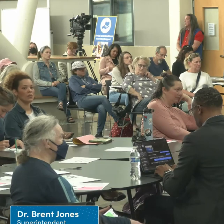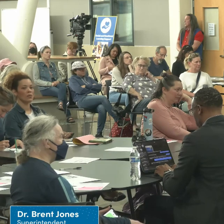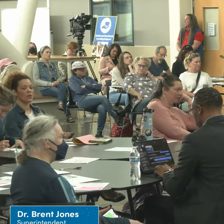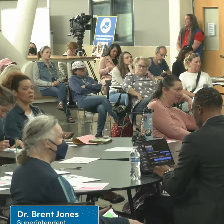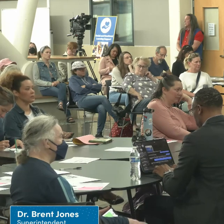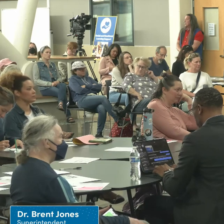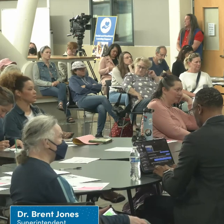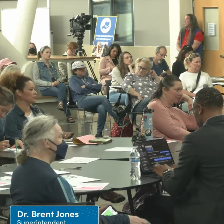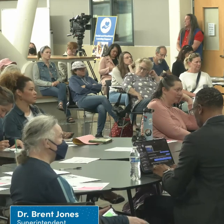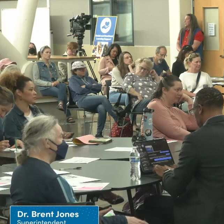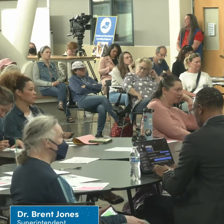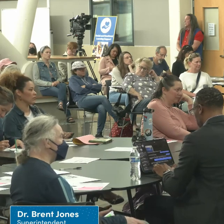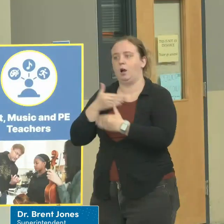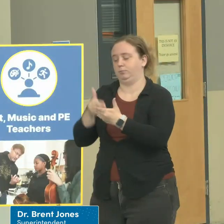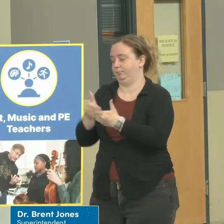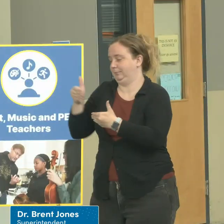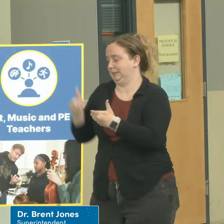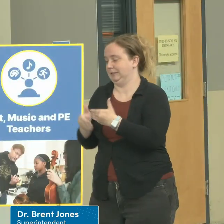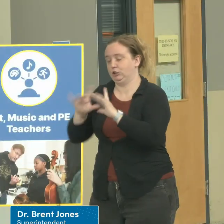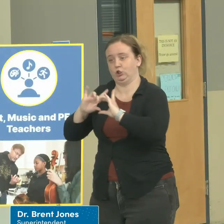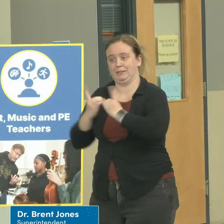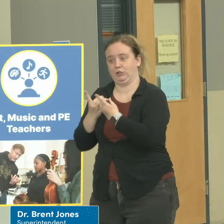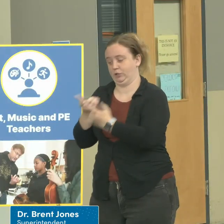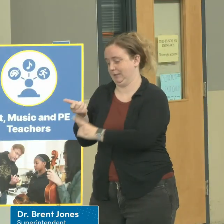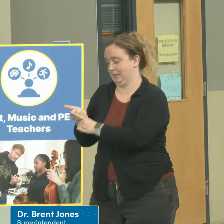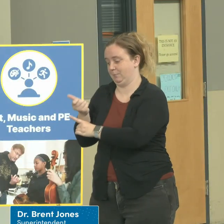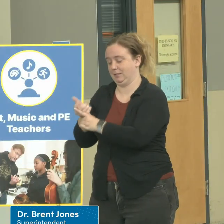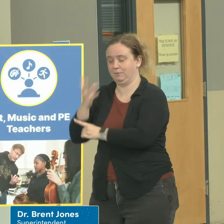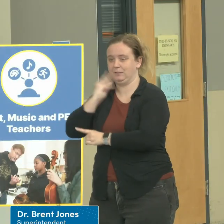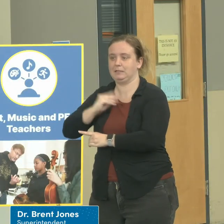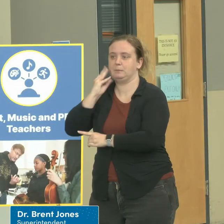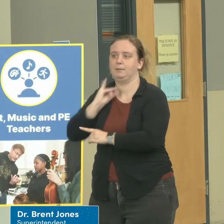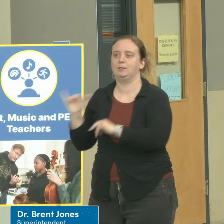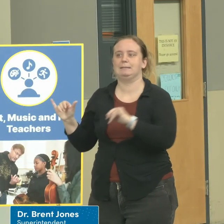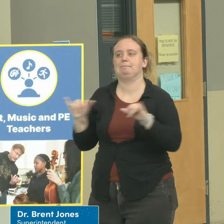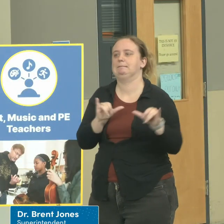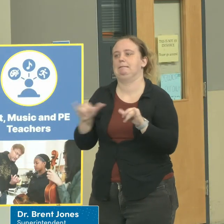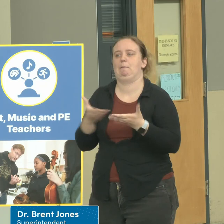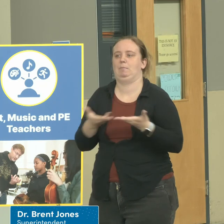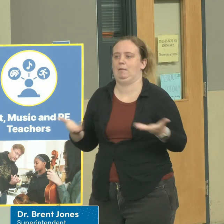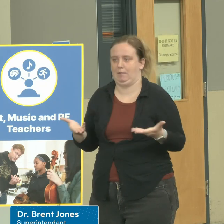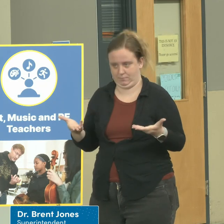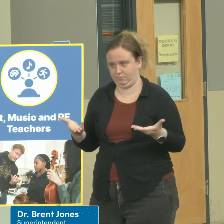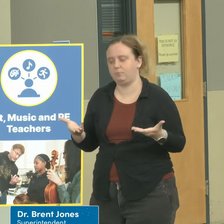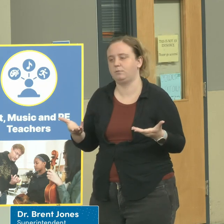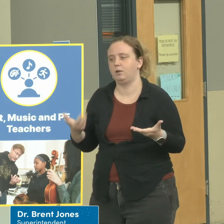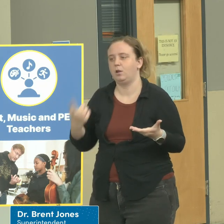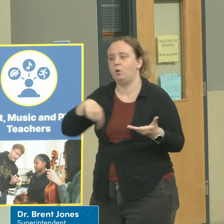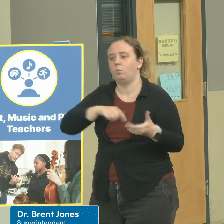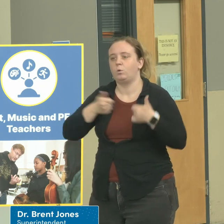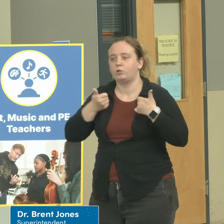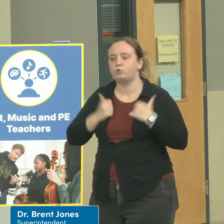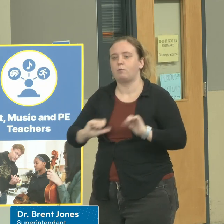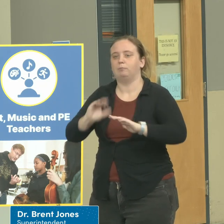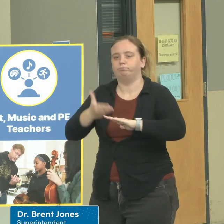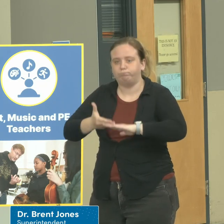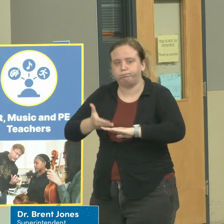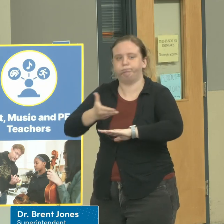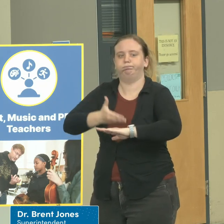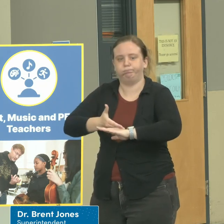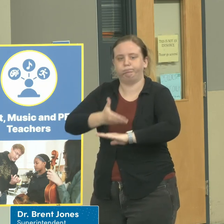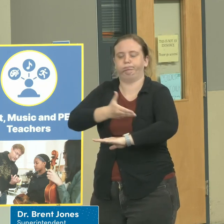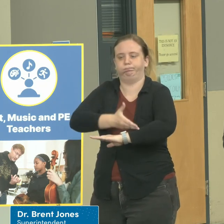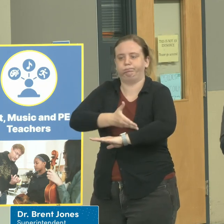neighborhood districts are also experiencing this as well. And so we're trying to do our best to bring stability